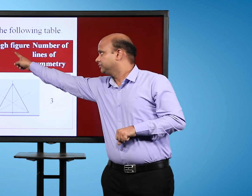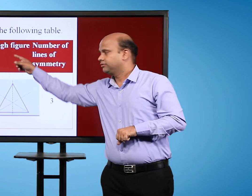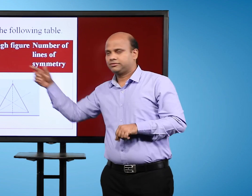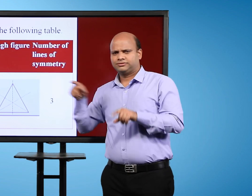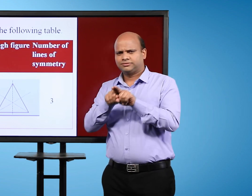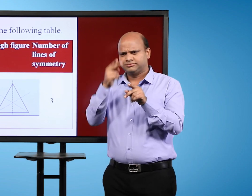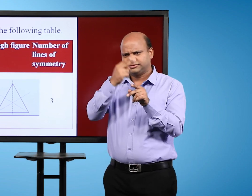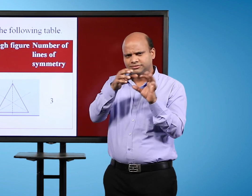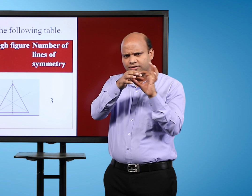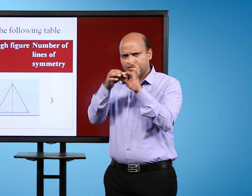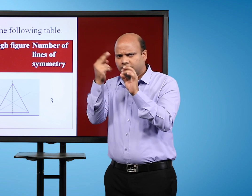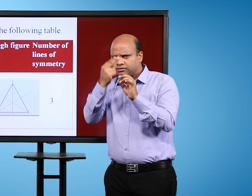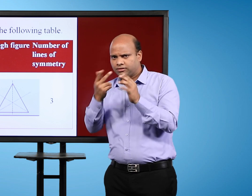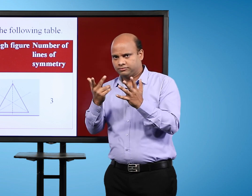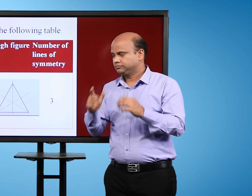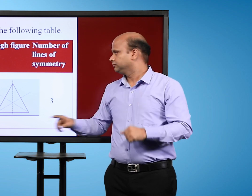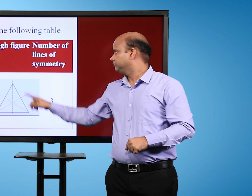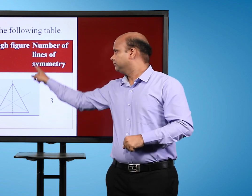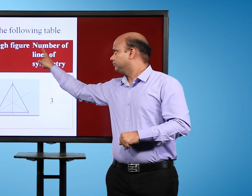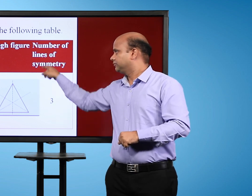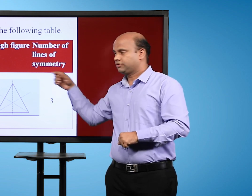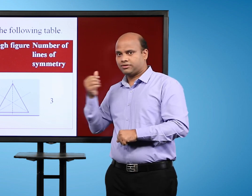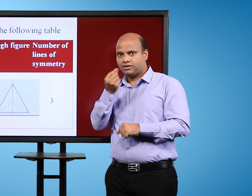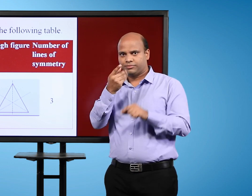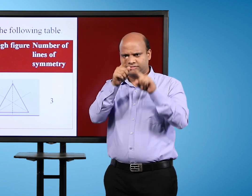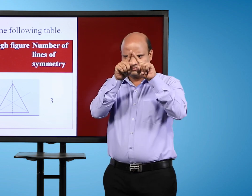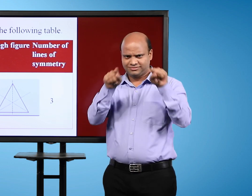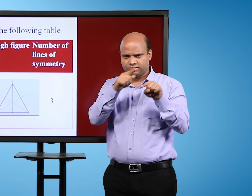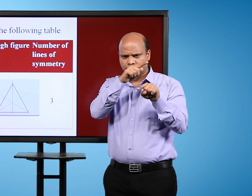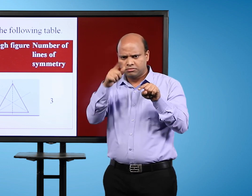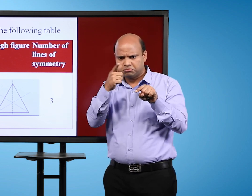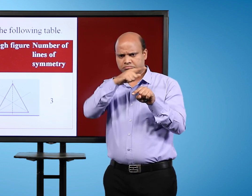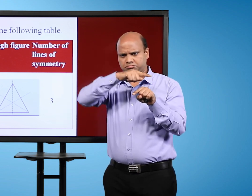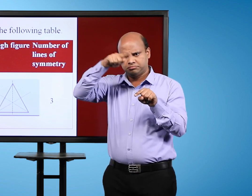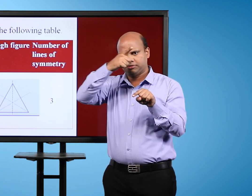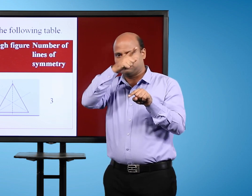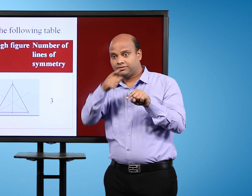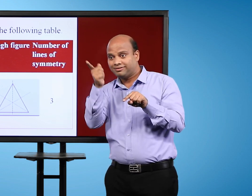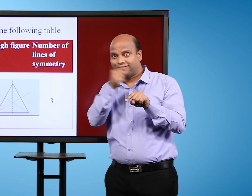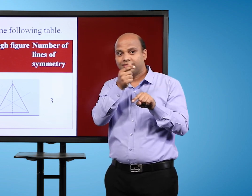rough figure, number of lines of symmetry. These are the 3 columns of the